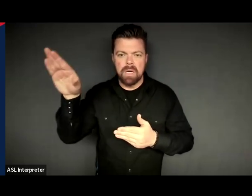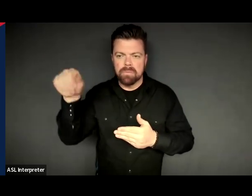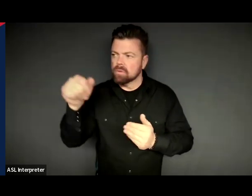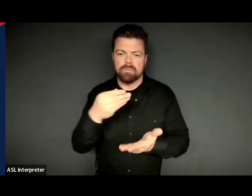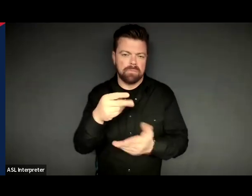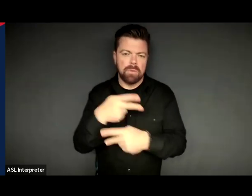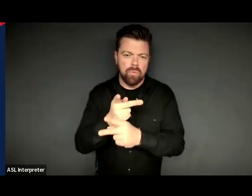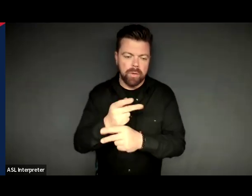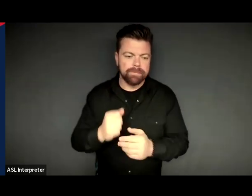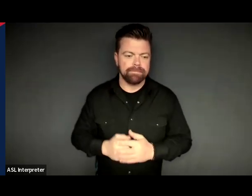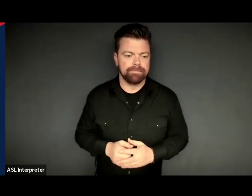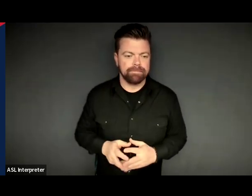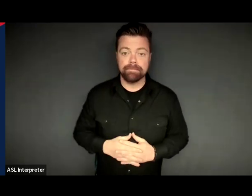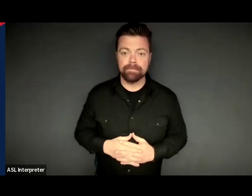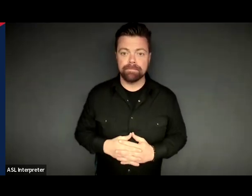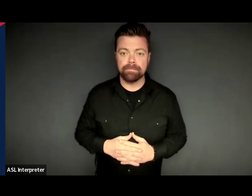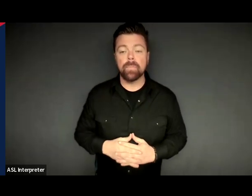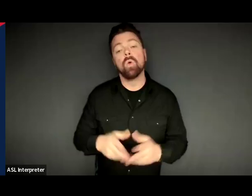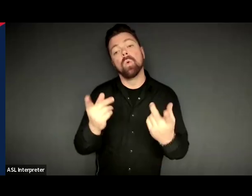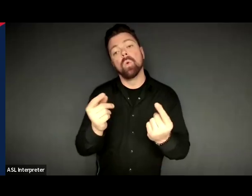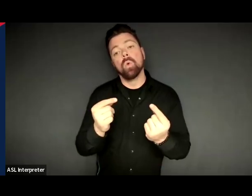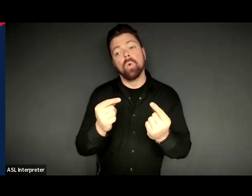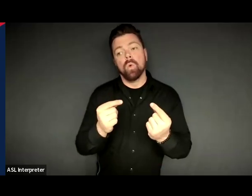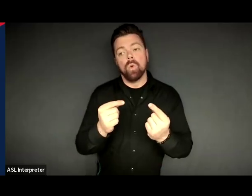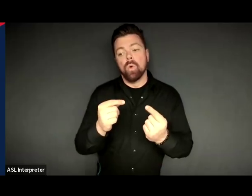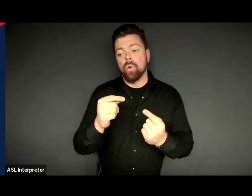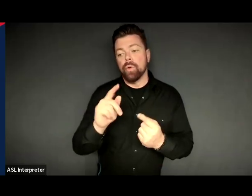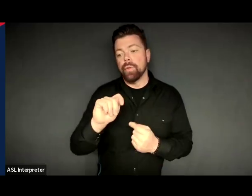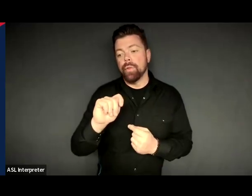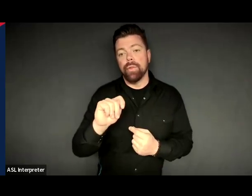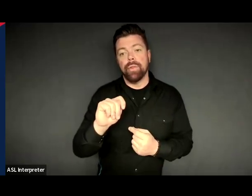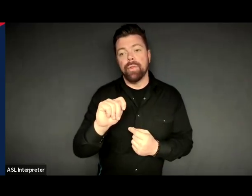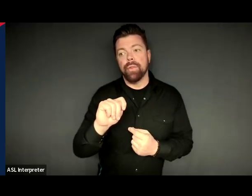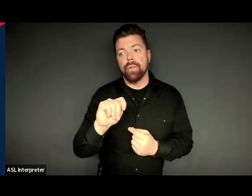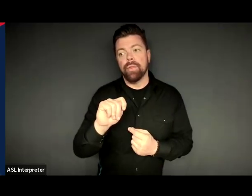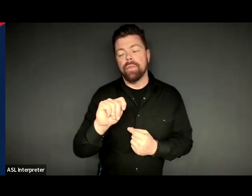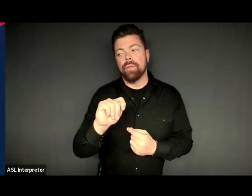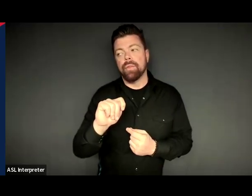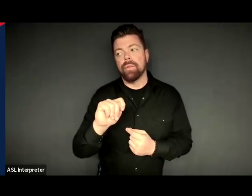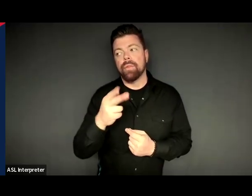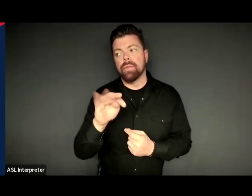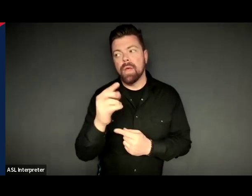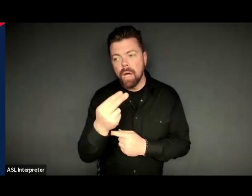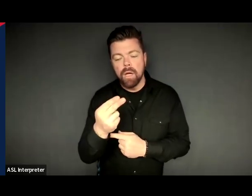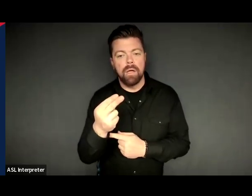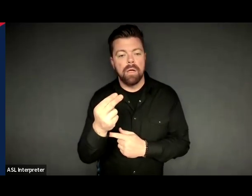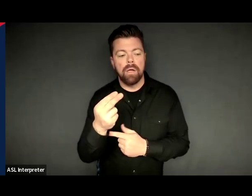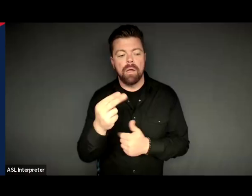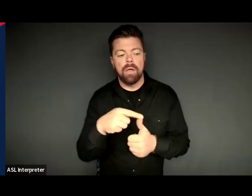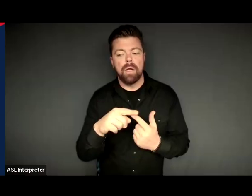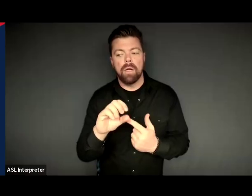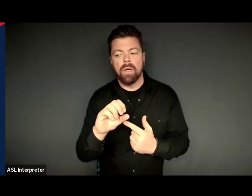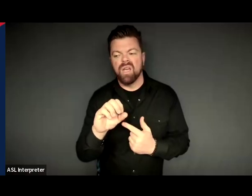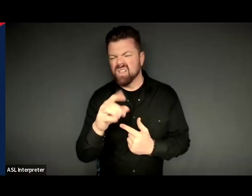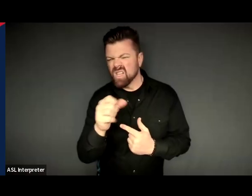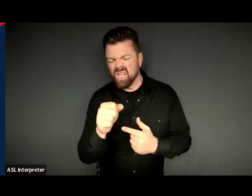so if you use, you put these loops around the thigh or around your shin of your legs, and then they have, so